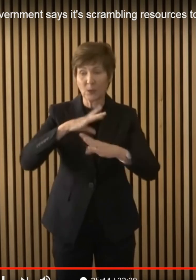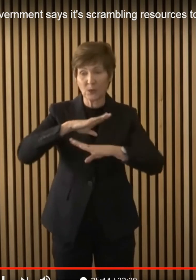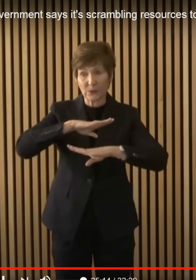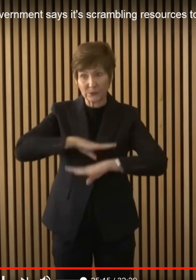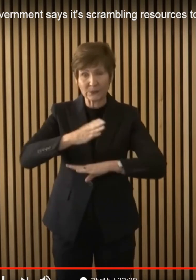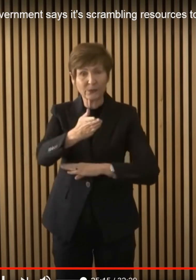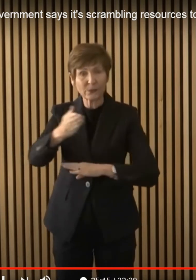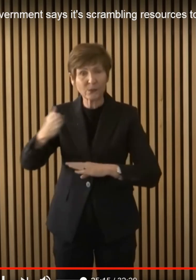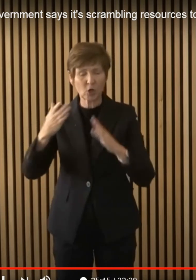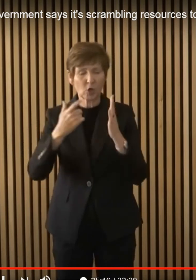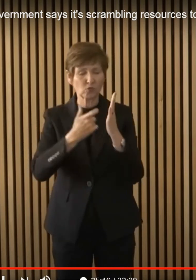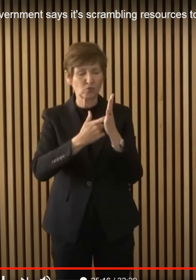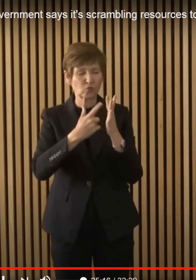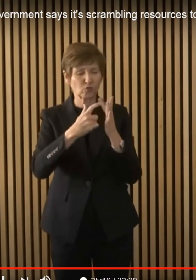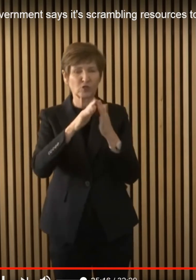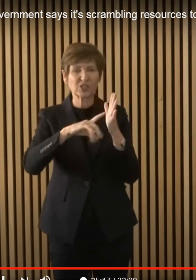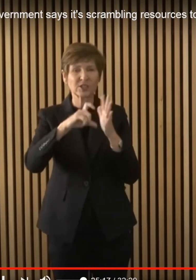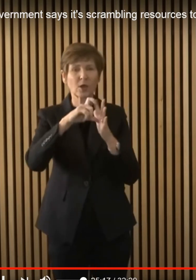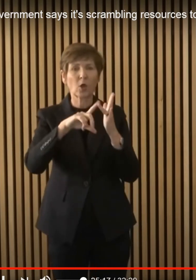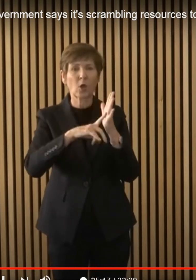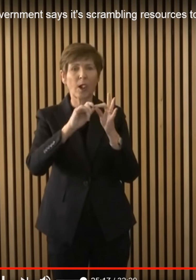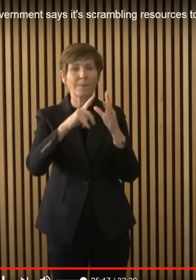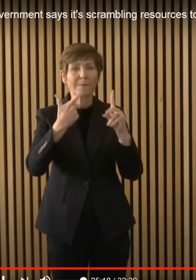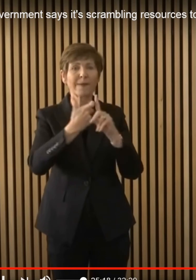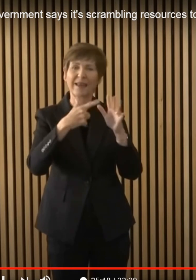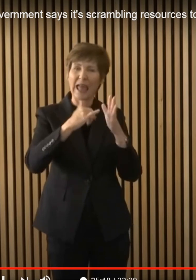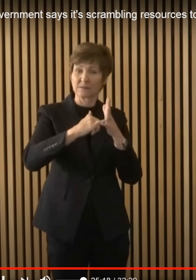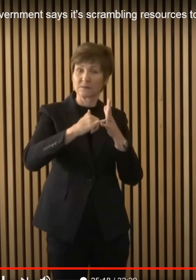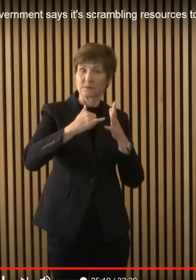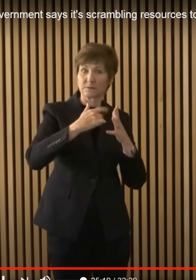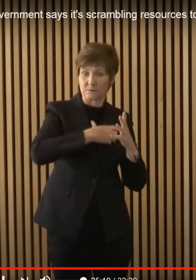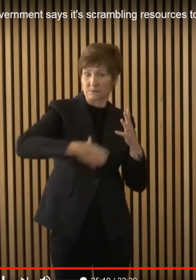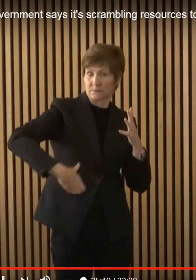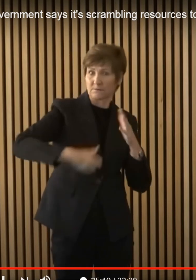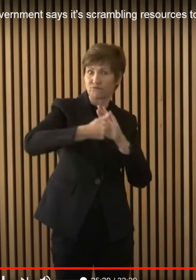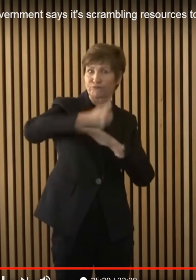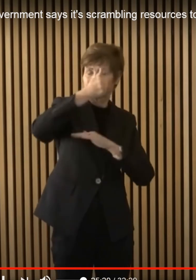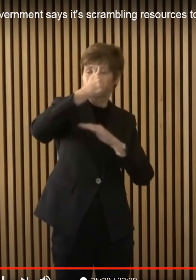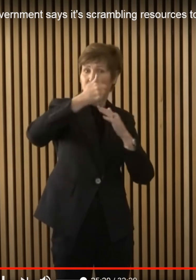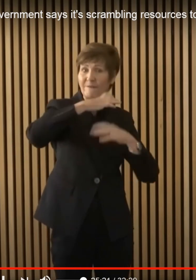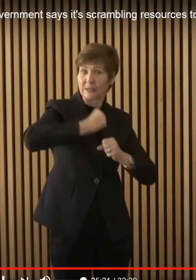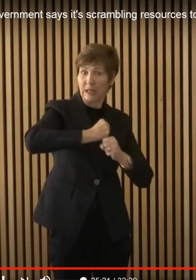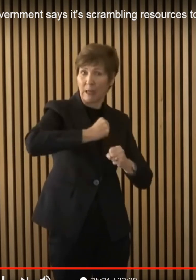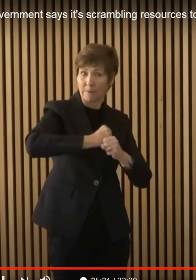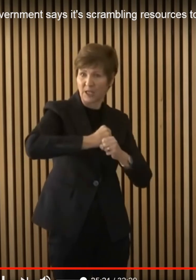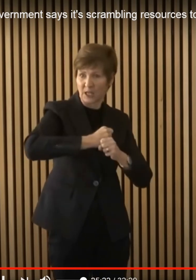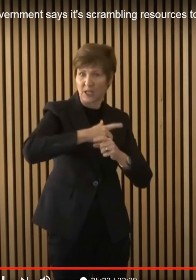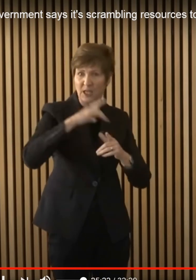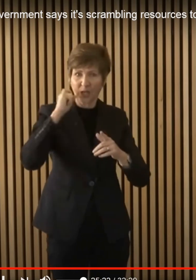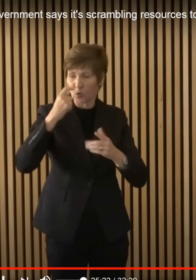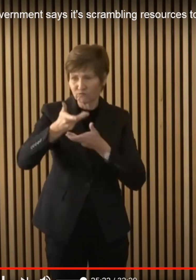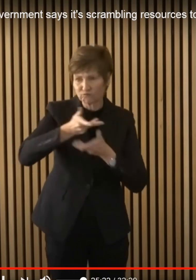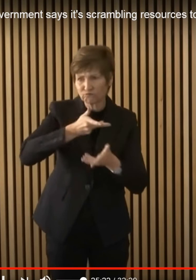Richard Colbeck as Minister. So moving early to that, but there's no doubt that the difficult